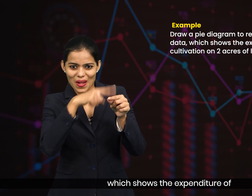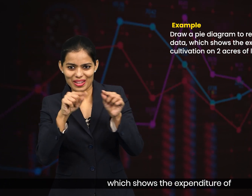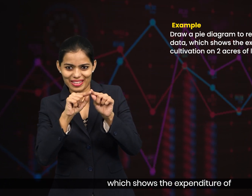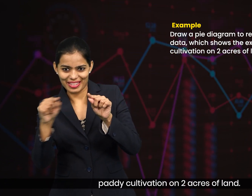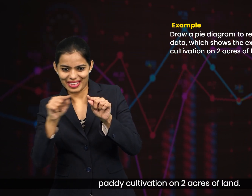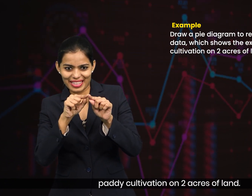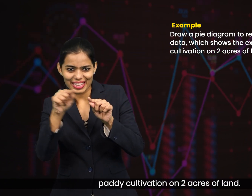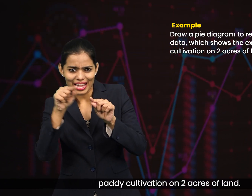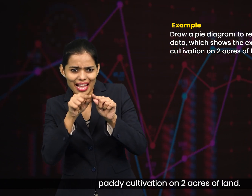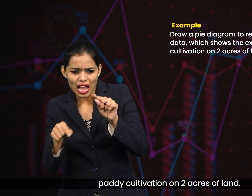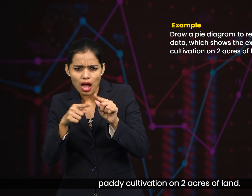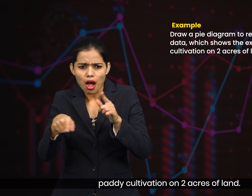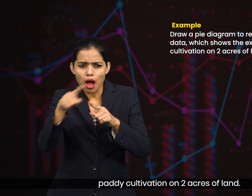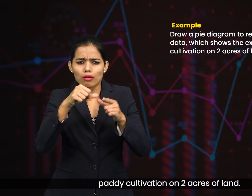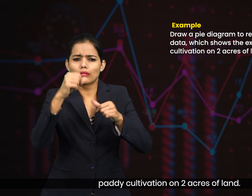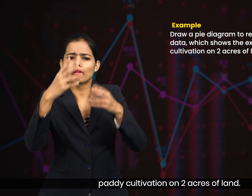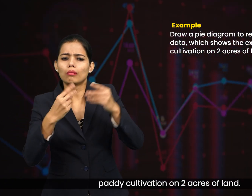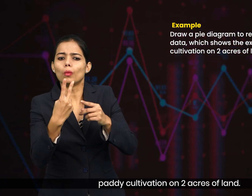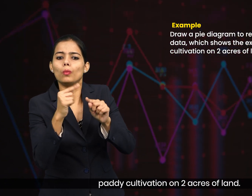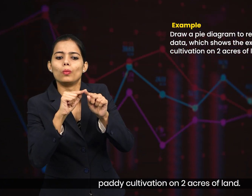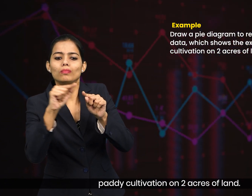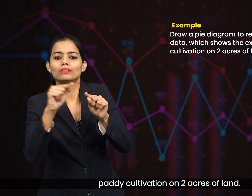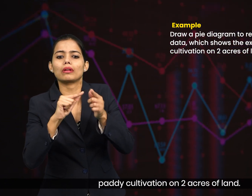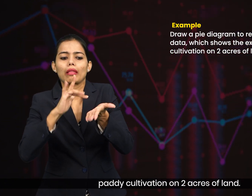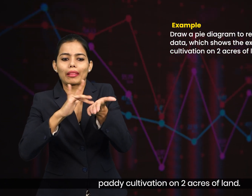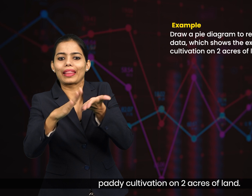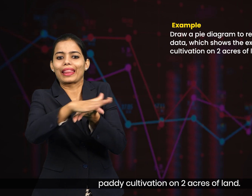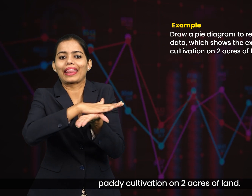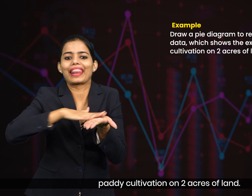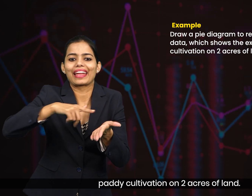of paddy cultivation on 2 acres of land.